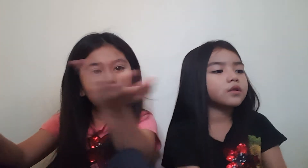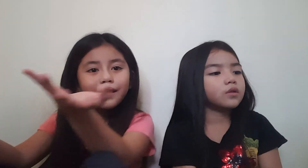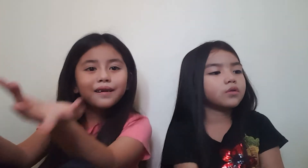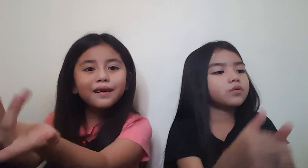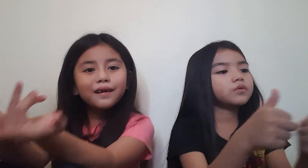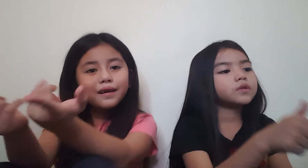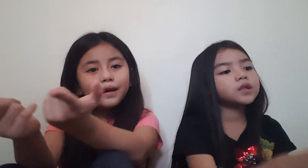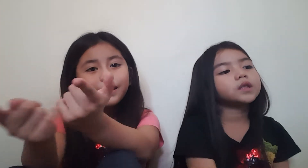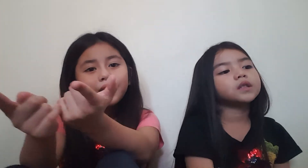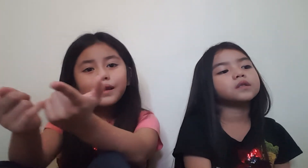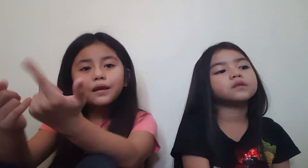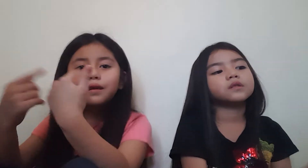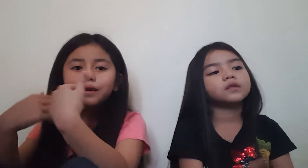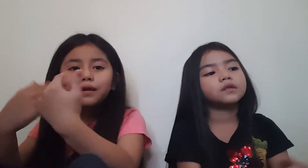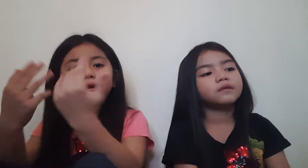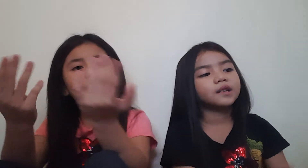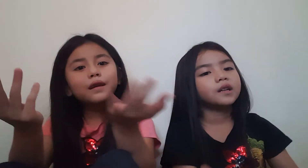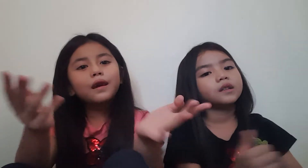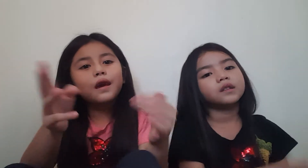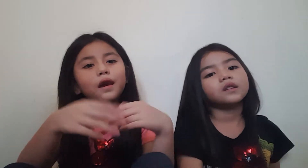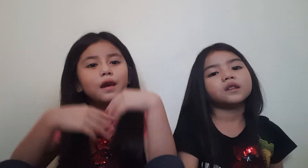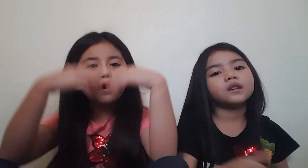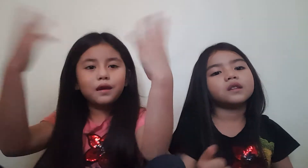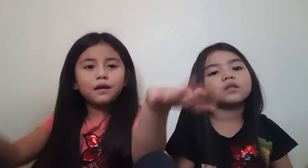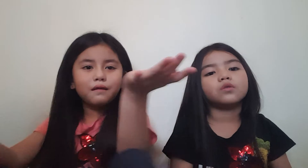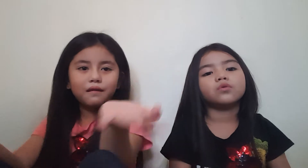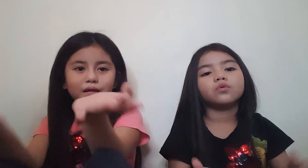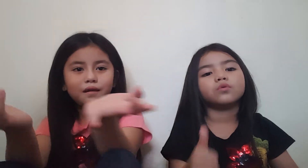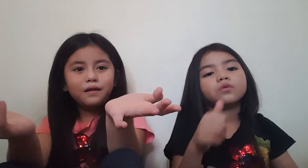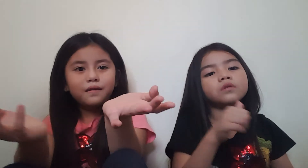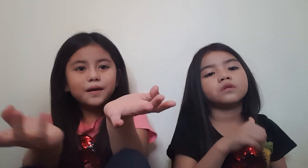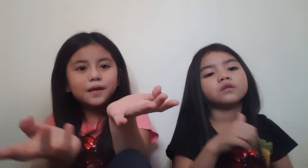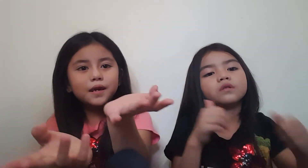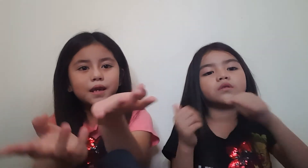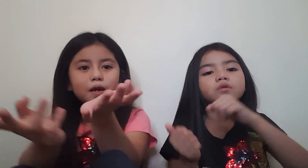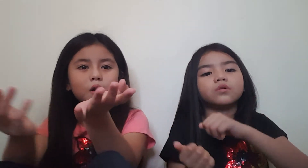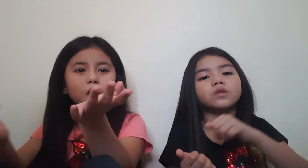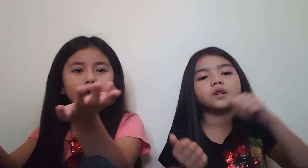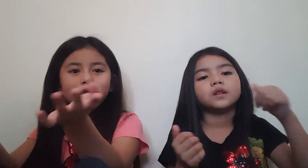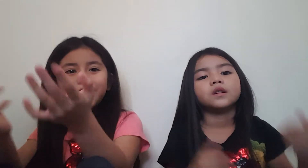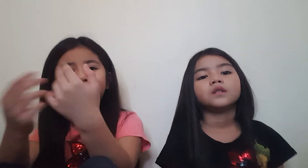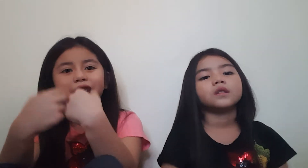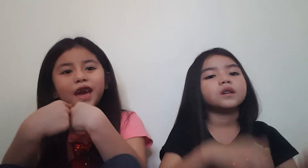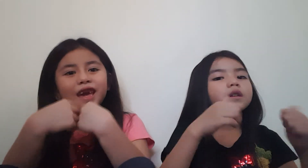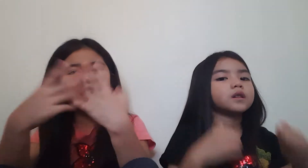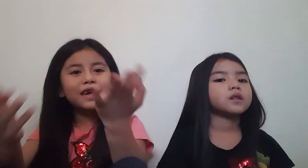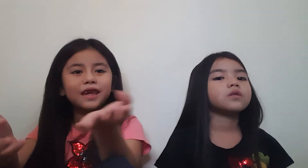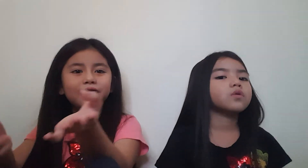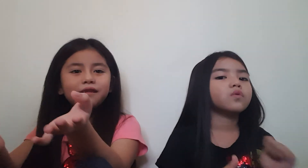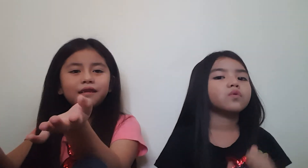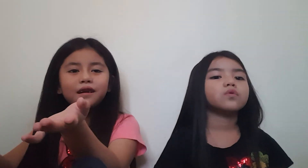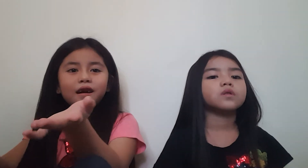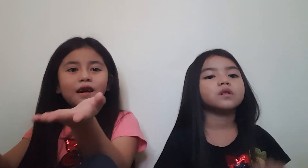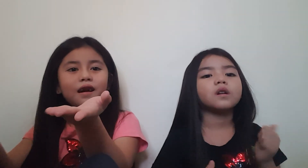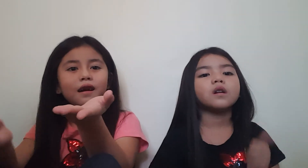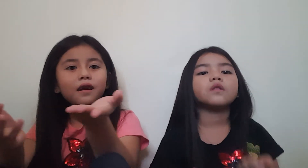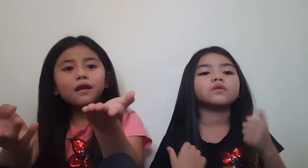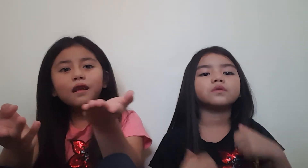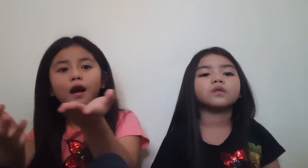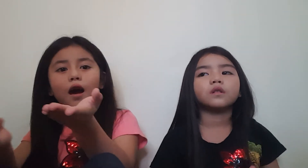For the love I'm thanking you For the joy Thank you For the love